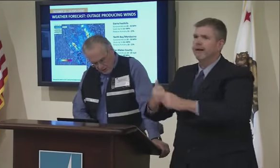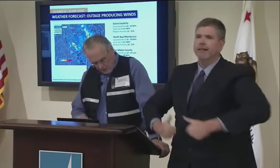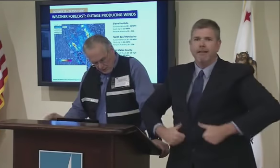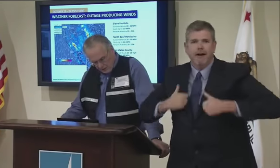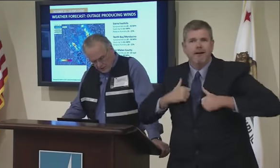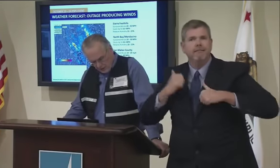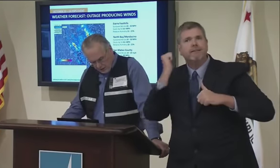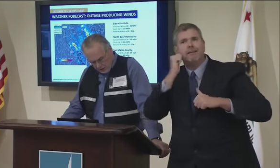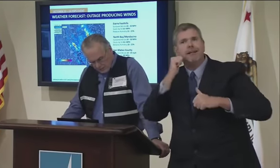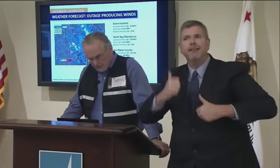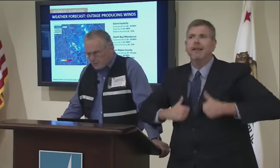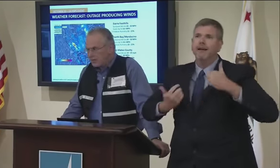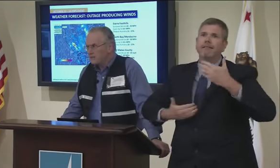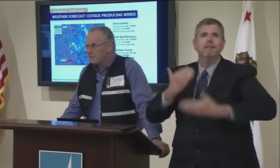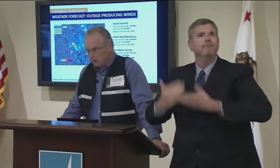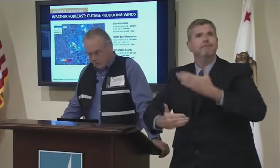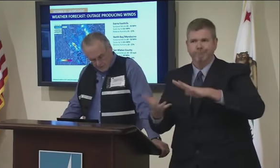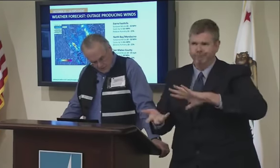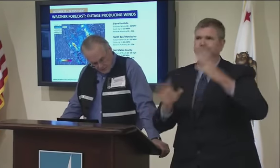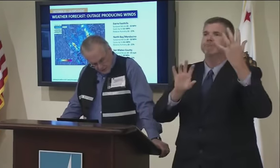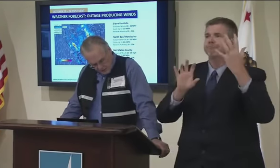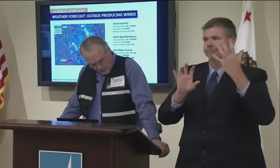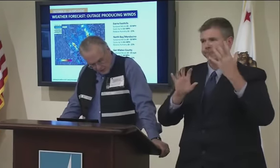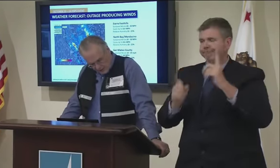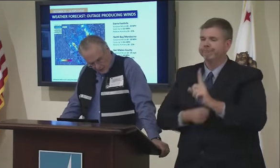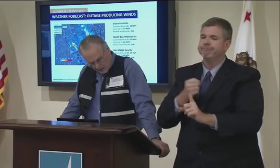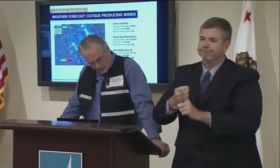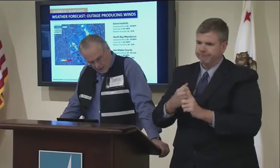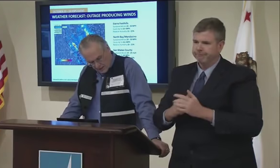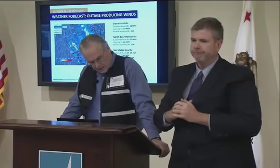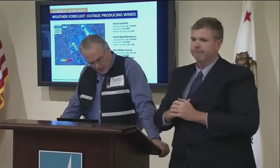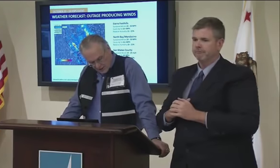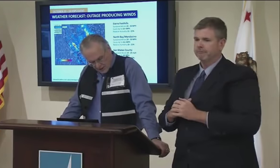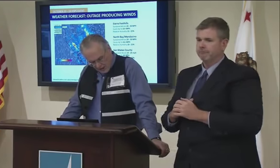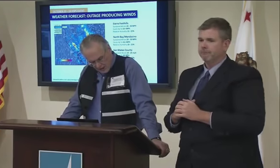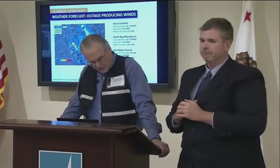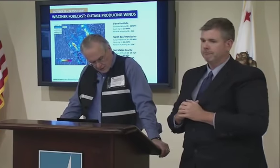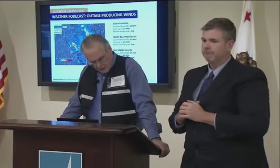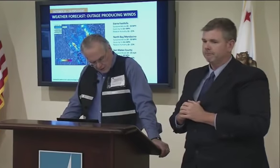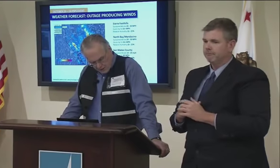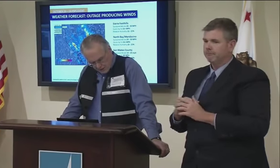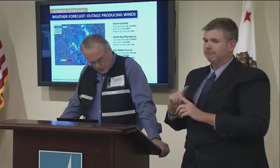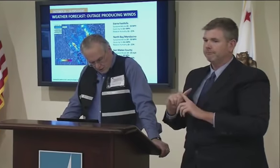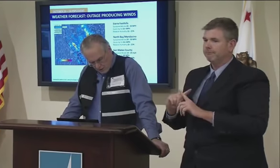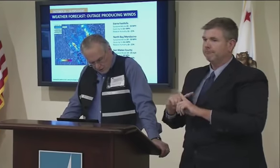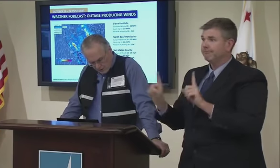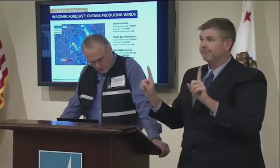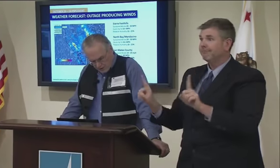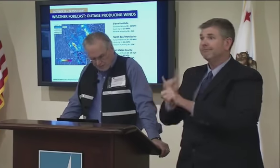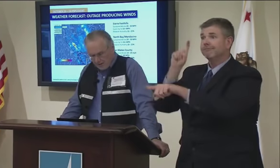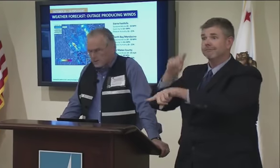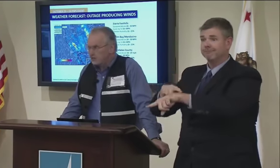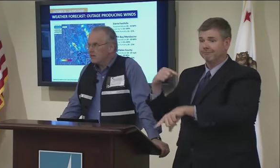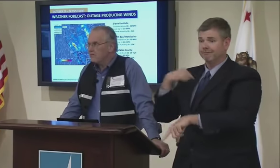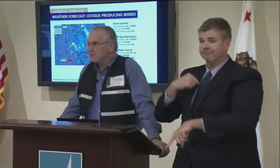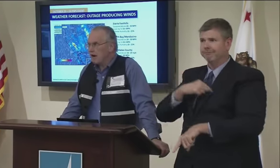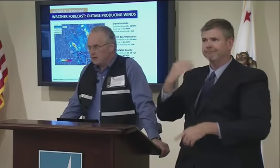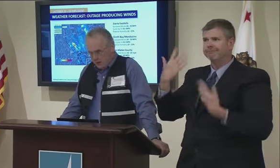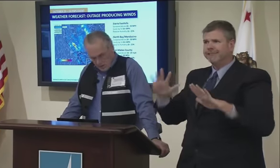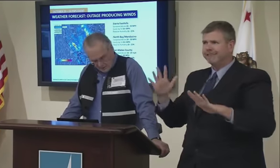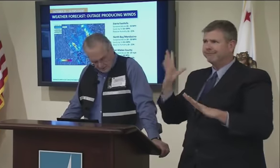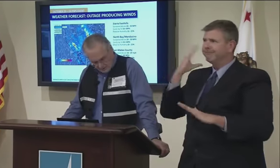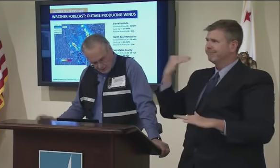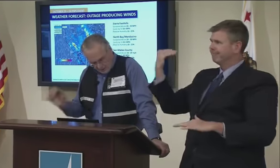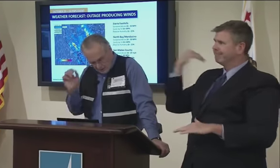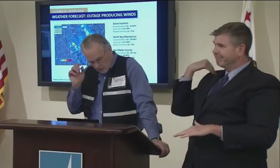As we do that, we also want to keep everybody informed about our safety shutoffs so people can know whether they will be affected and for